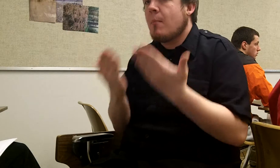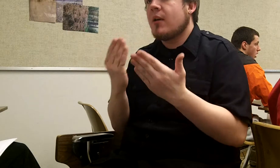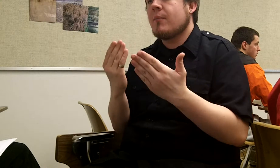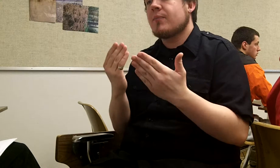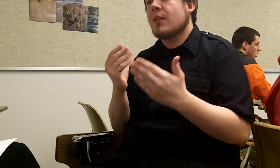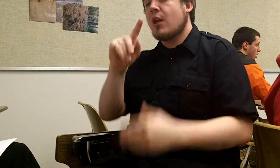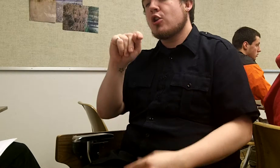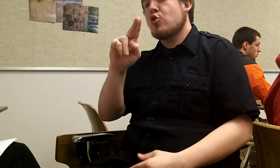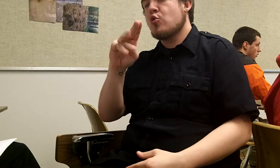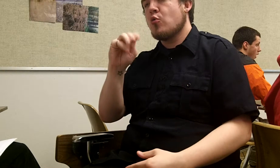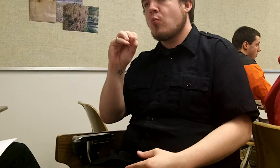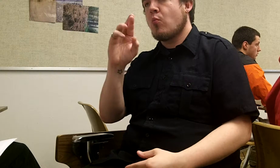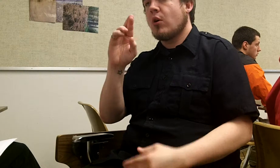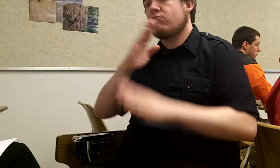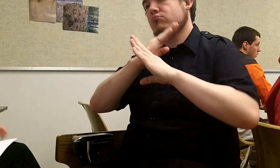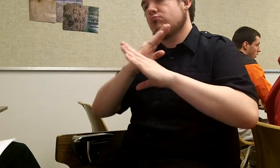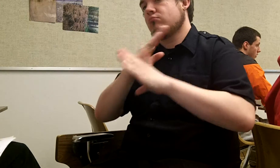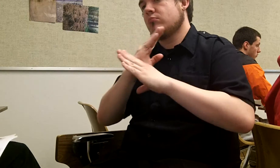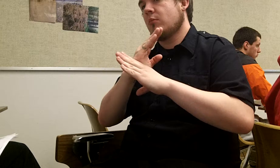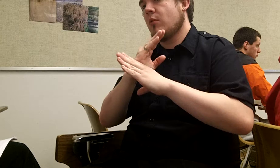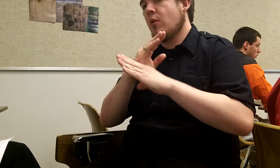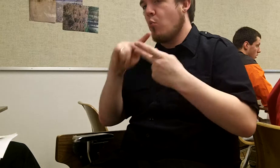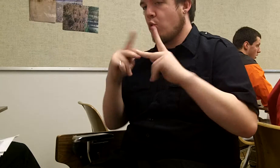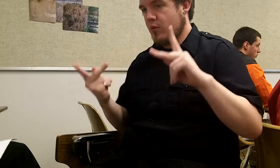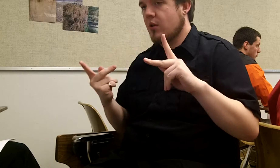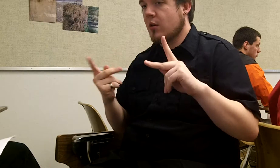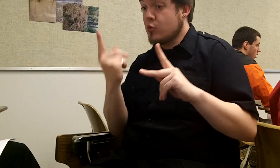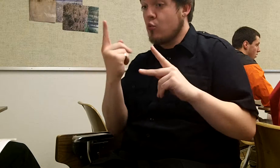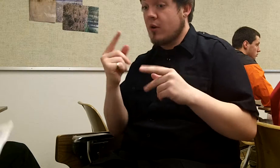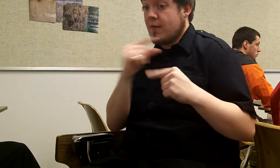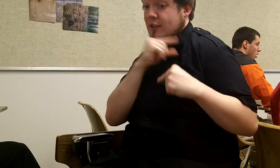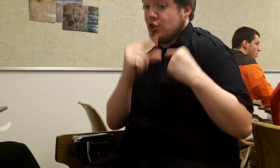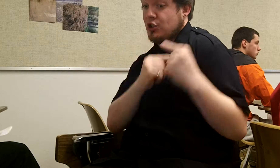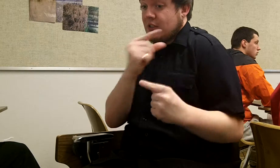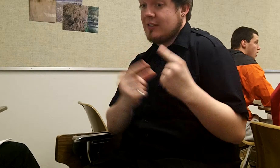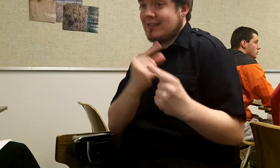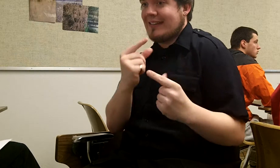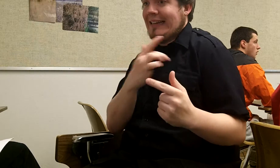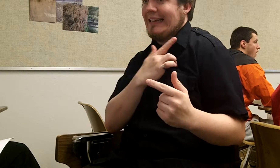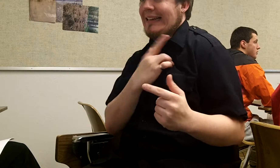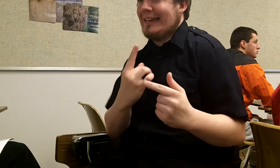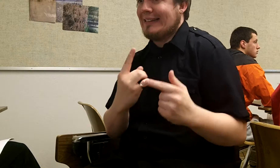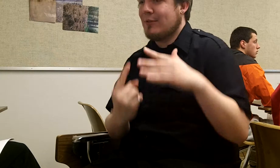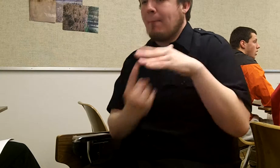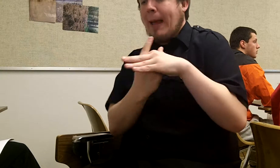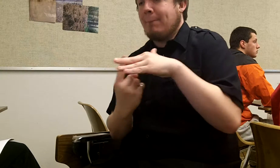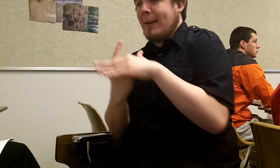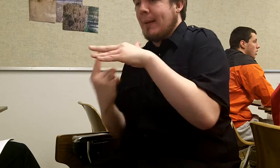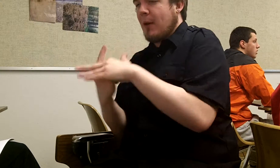protein. And APC is one of the genes that seems to be routinely detected in colon cancers. When you have colon